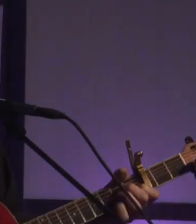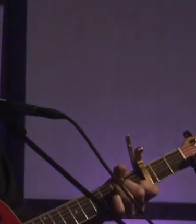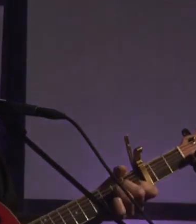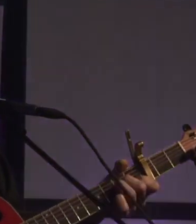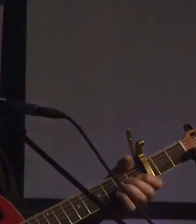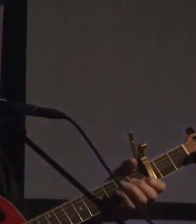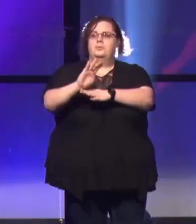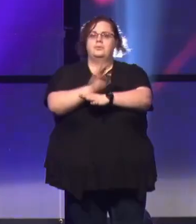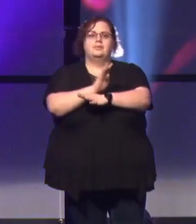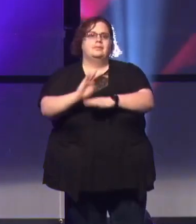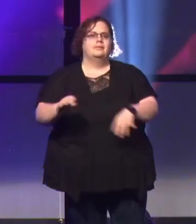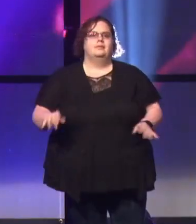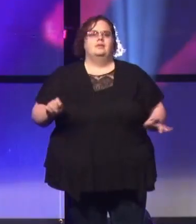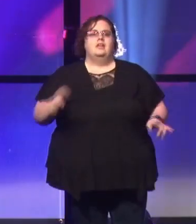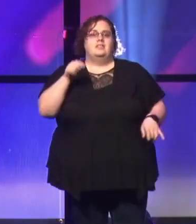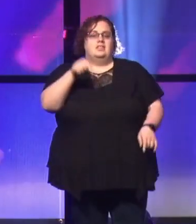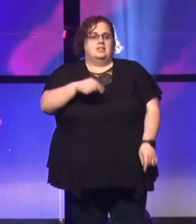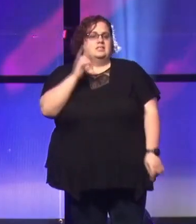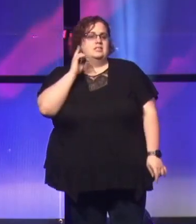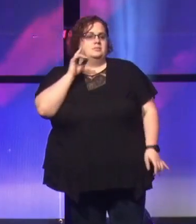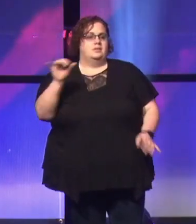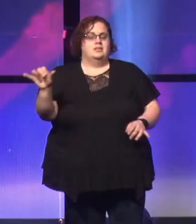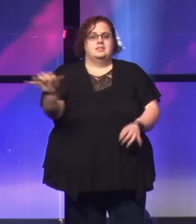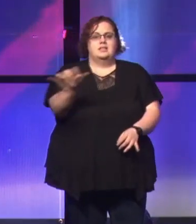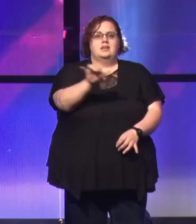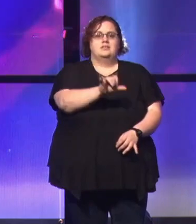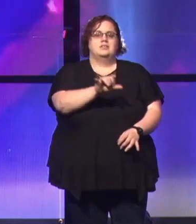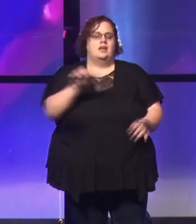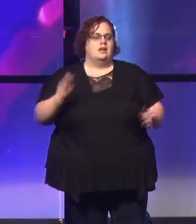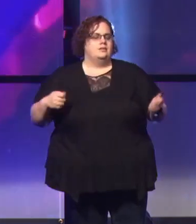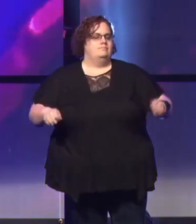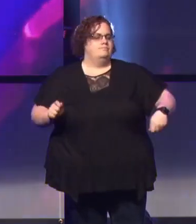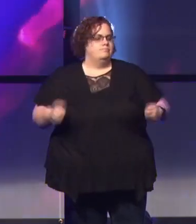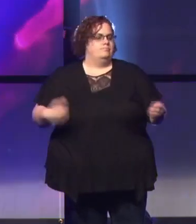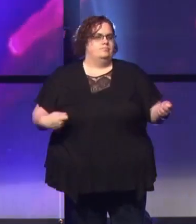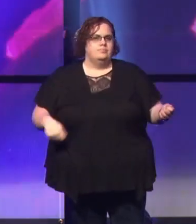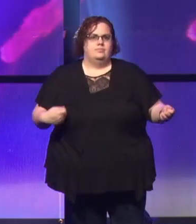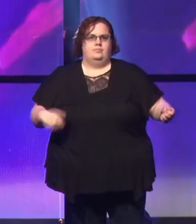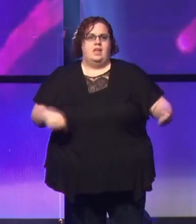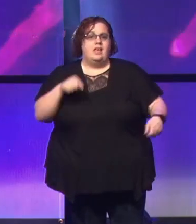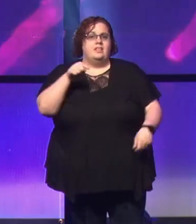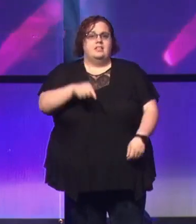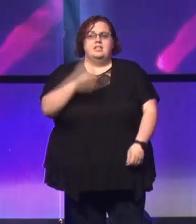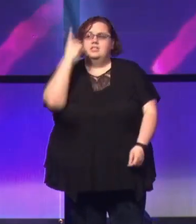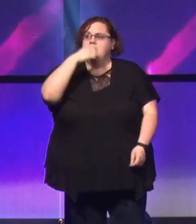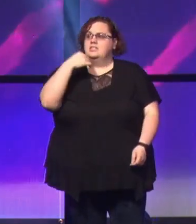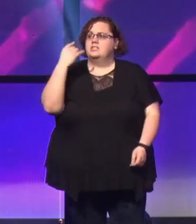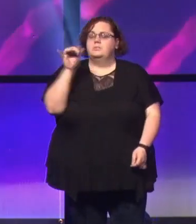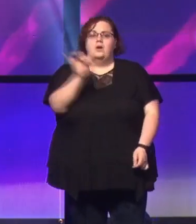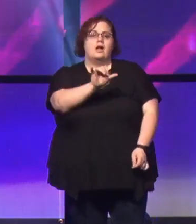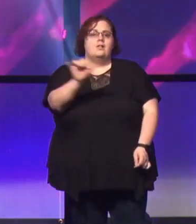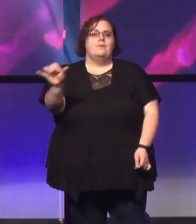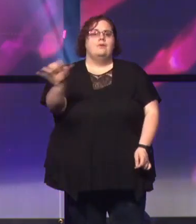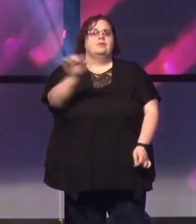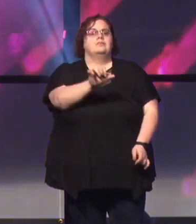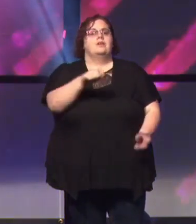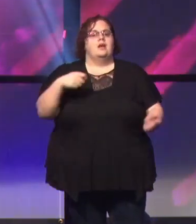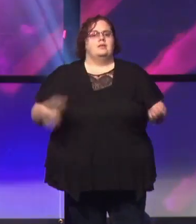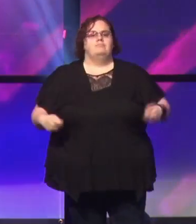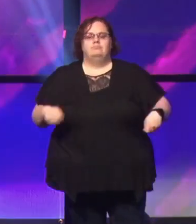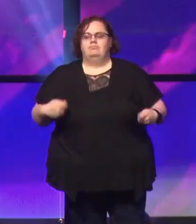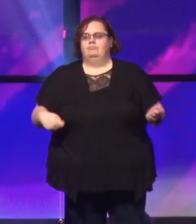is alive. And this is what it sounds like. And this is what it